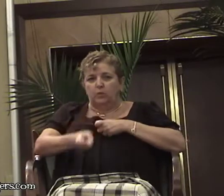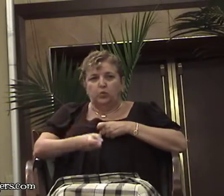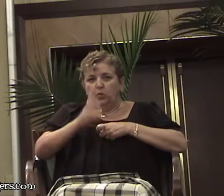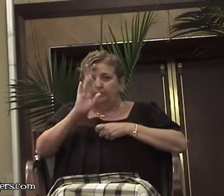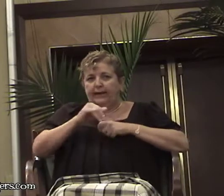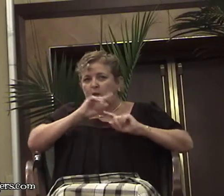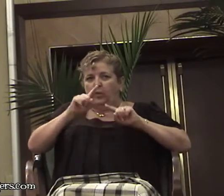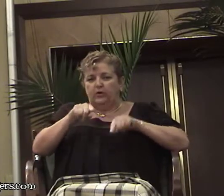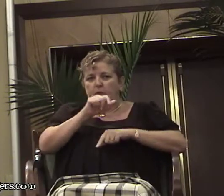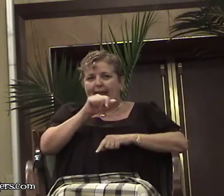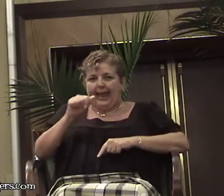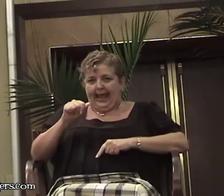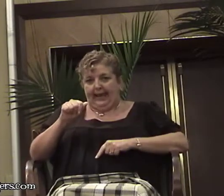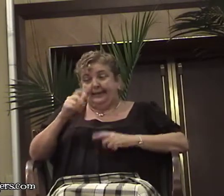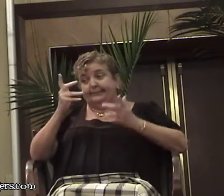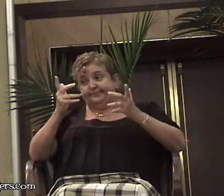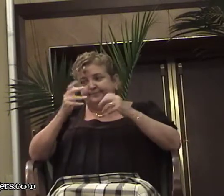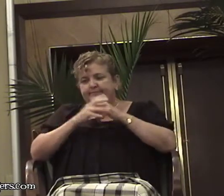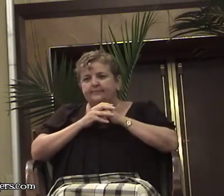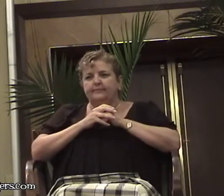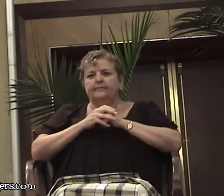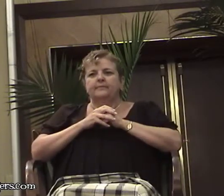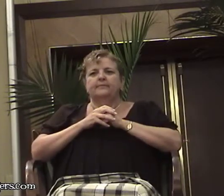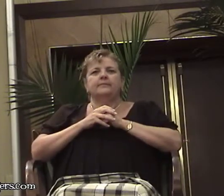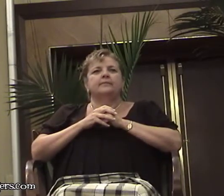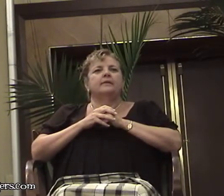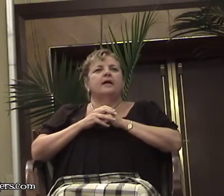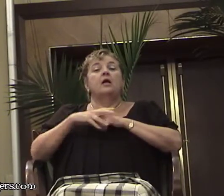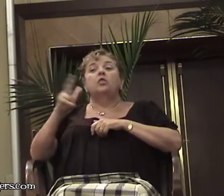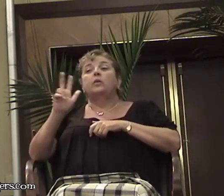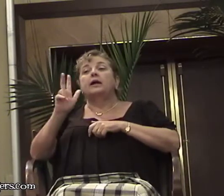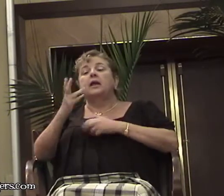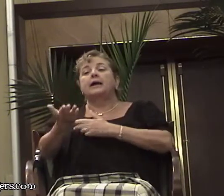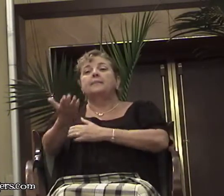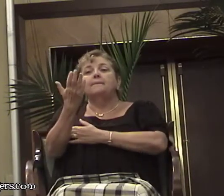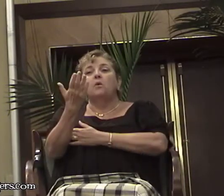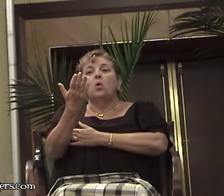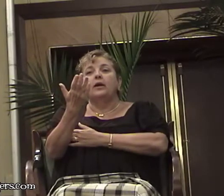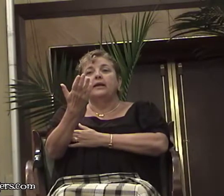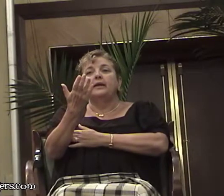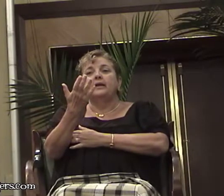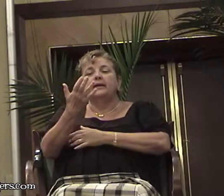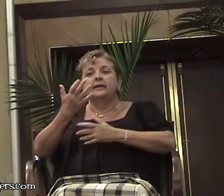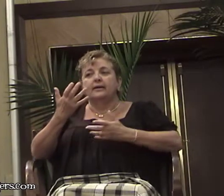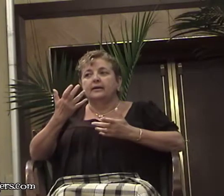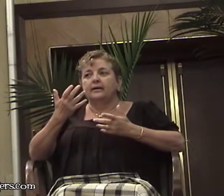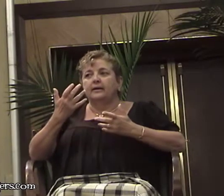It's just nuts. God forbid, 3 o'clock in the morning, you feel like drinking, you call information. Yeah, like that Frank the Fox's phone number. Yeah.